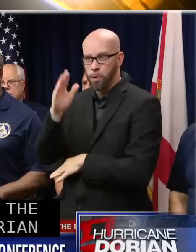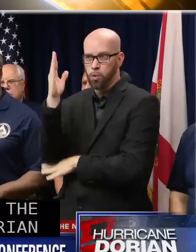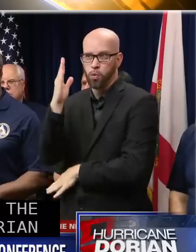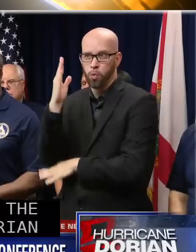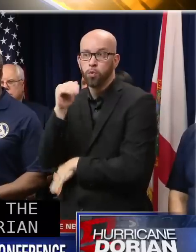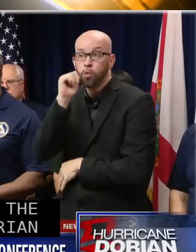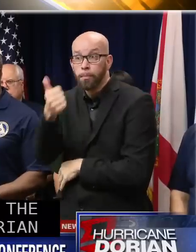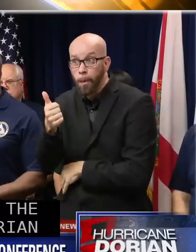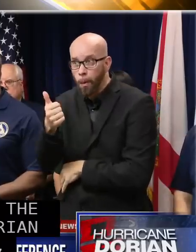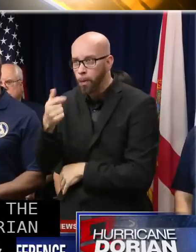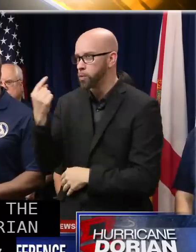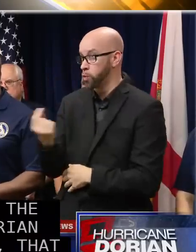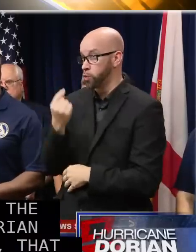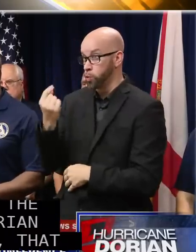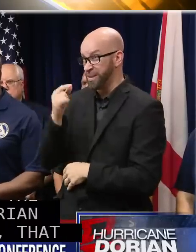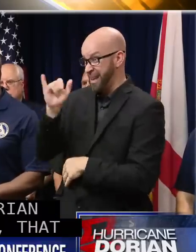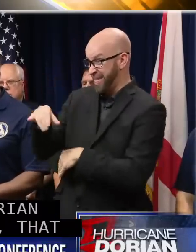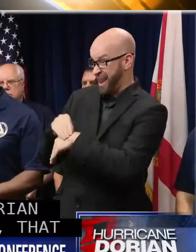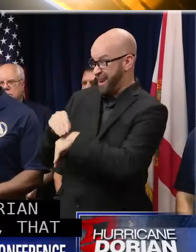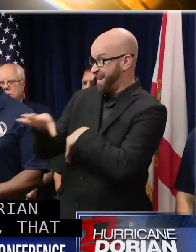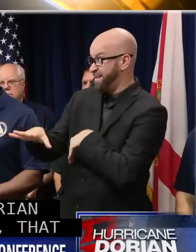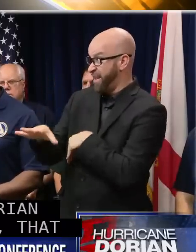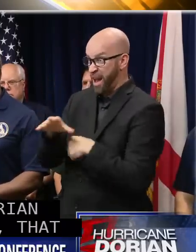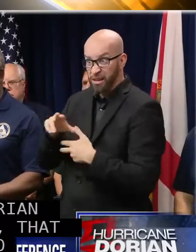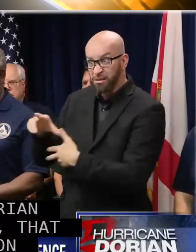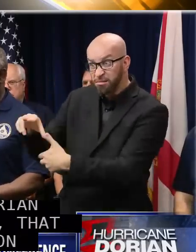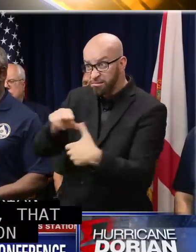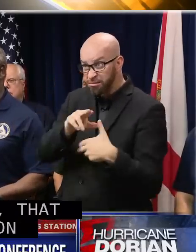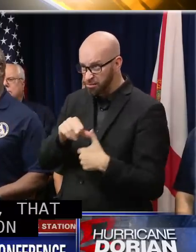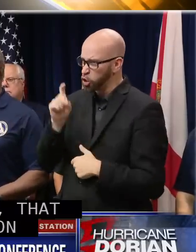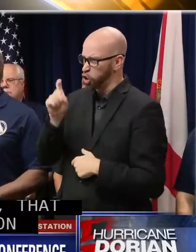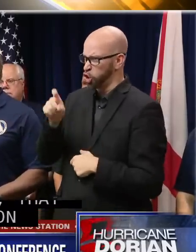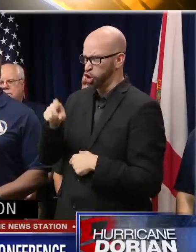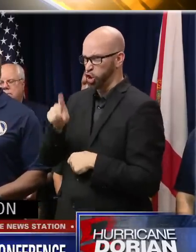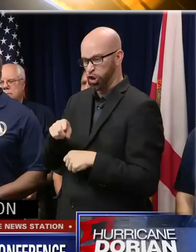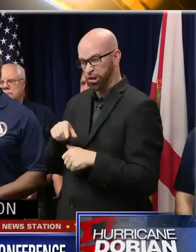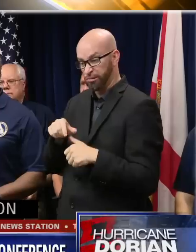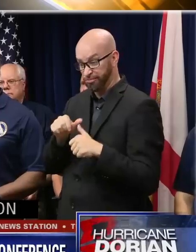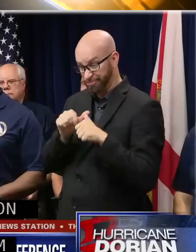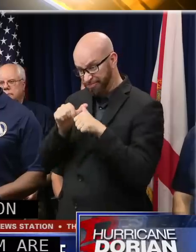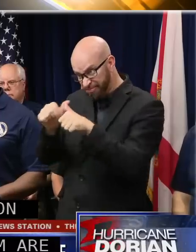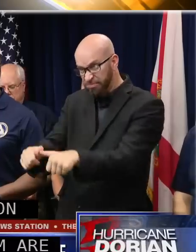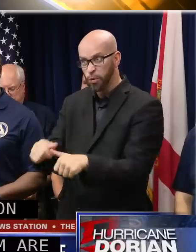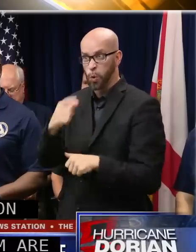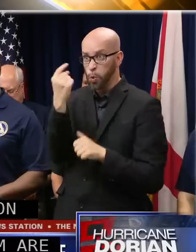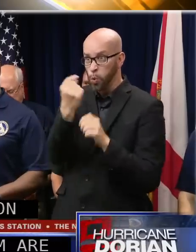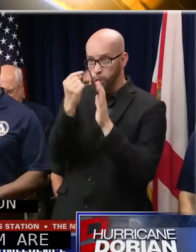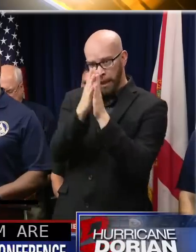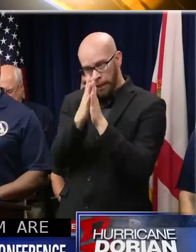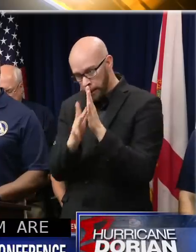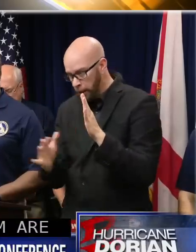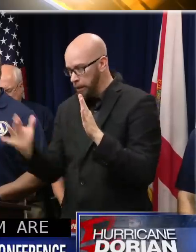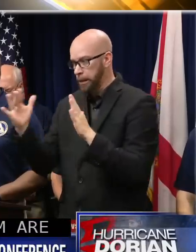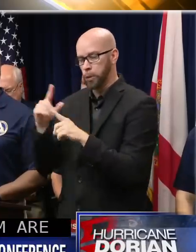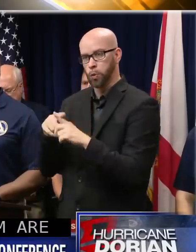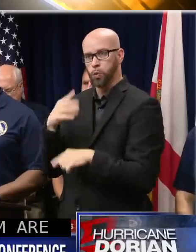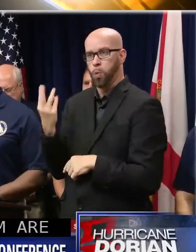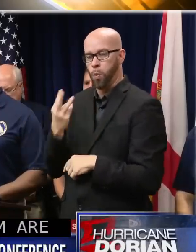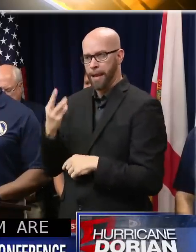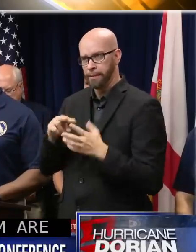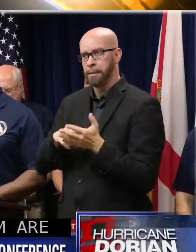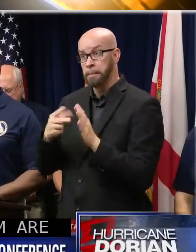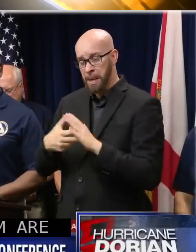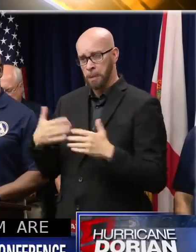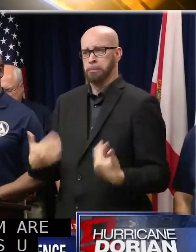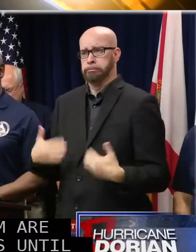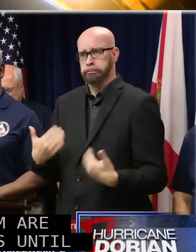on Tuesday. The effects of the storm are expected to stay with us until Wednesday afternoon, so we have quite a